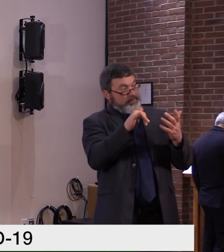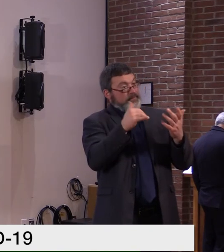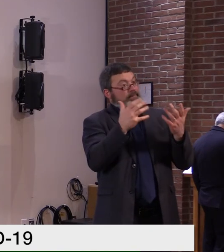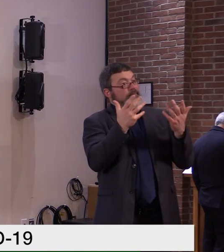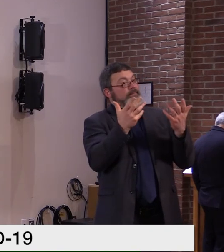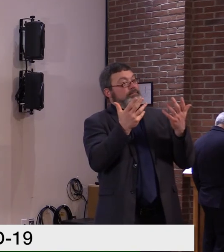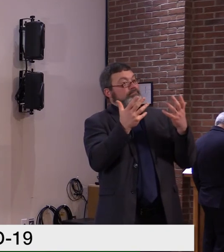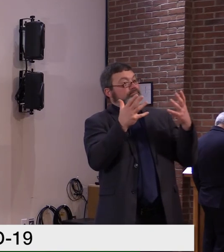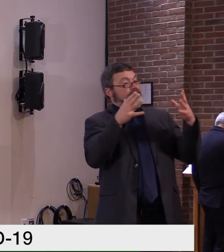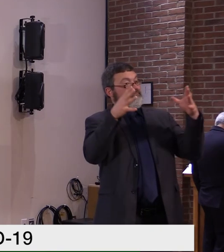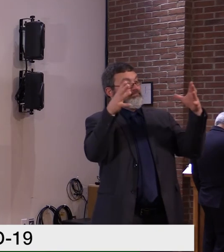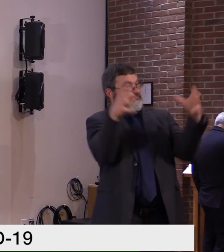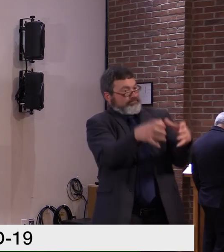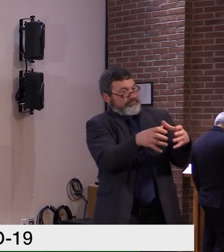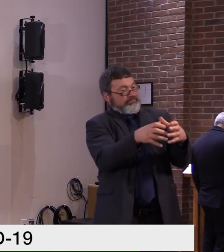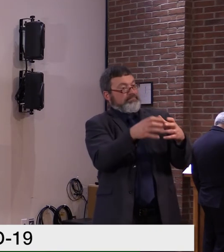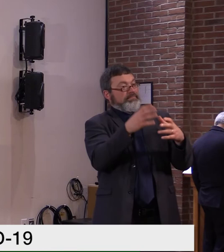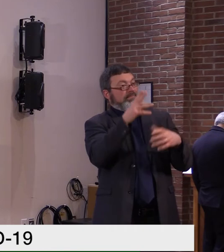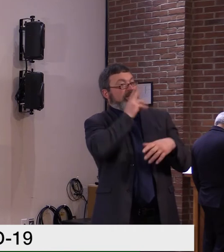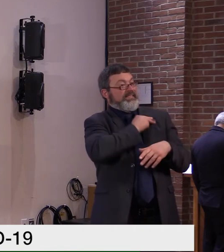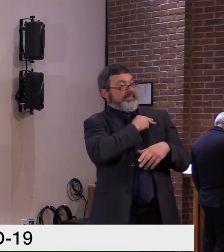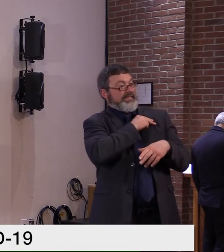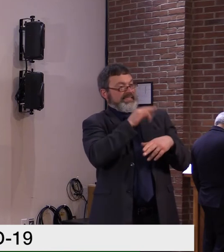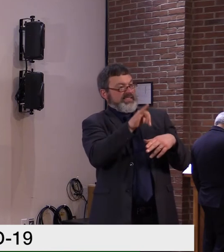first day, essentially, that they operate on.